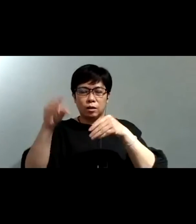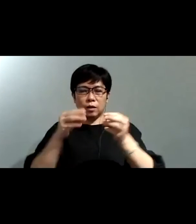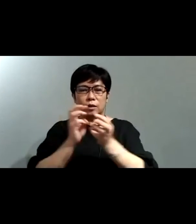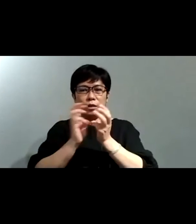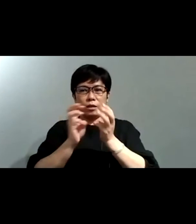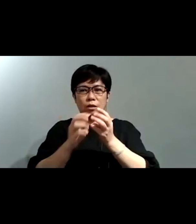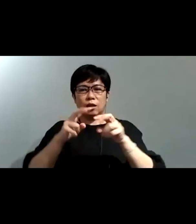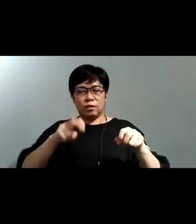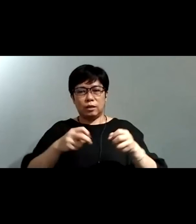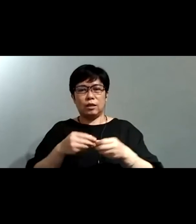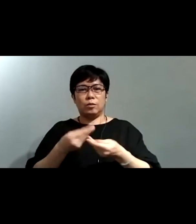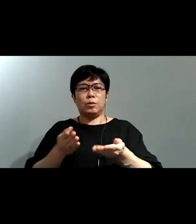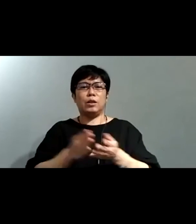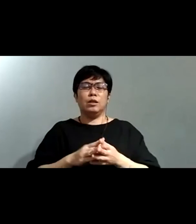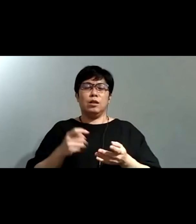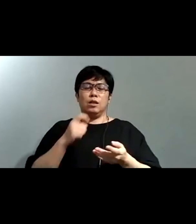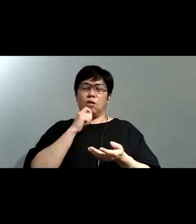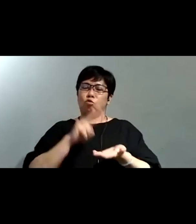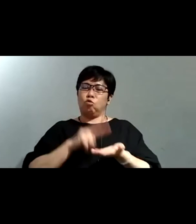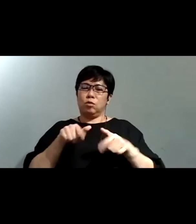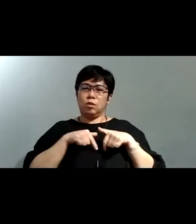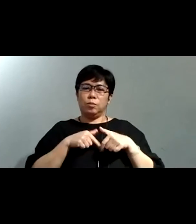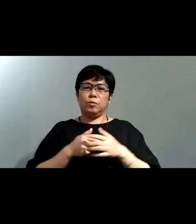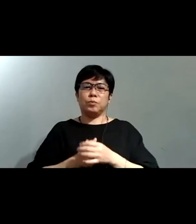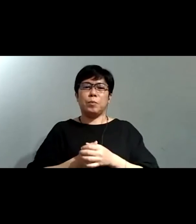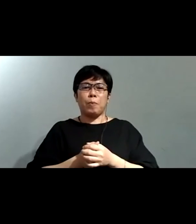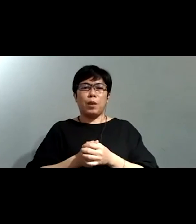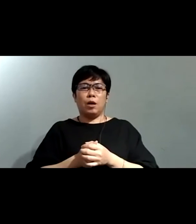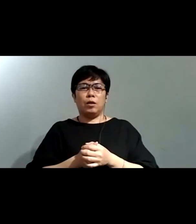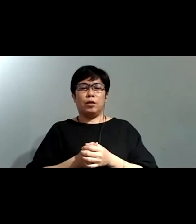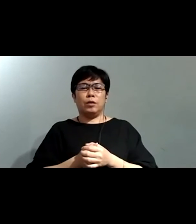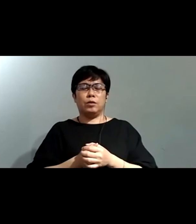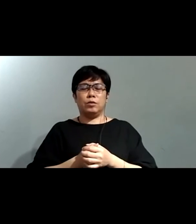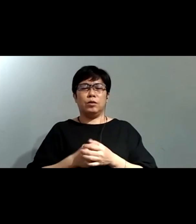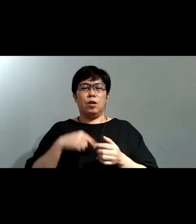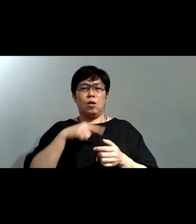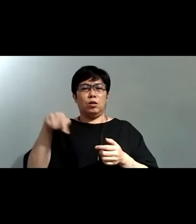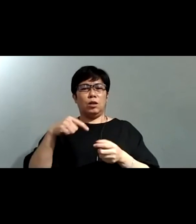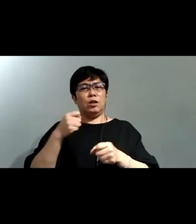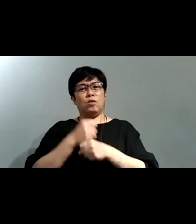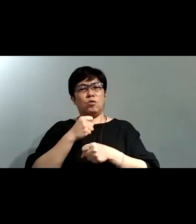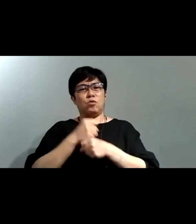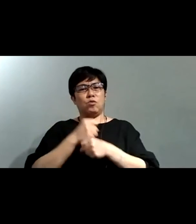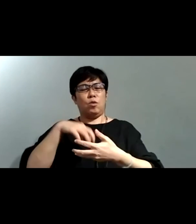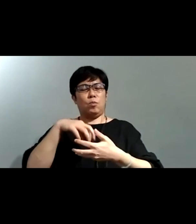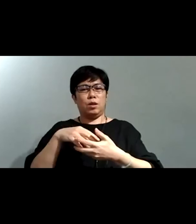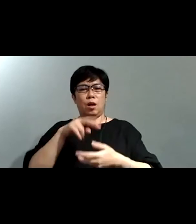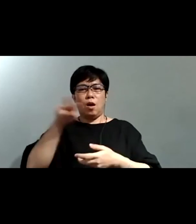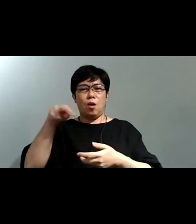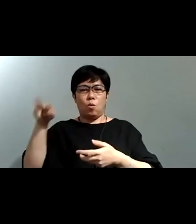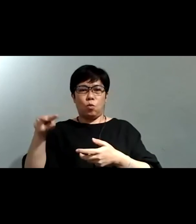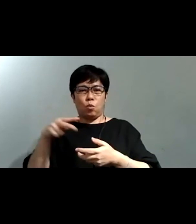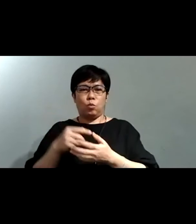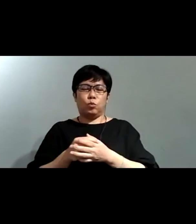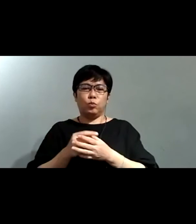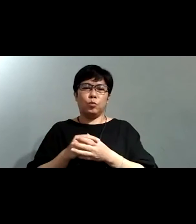the trend we take out from our undertaking is really a major reference for the government to